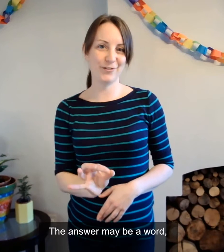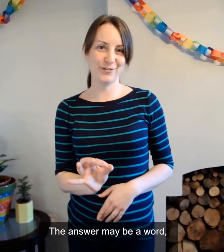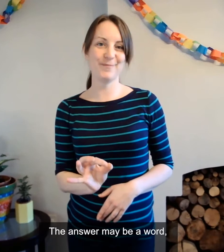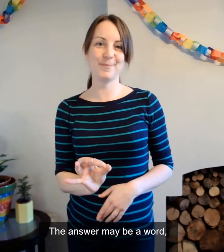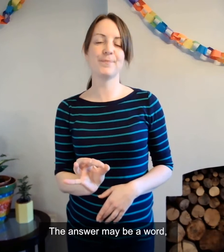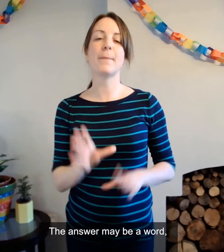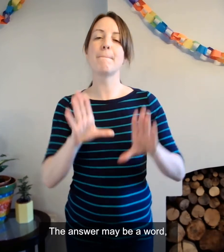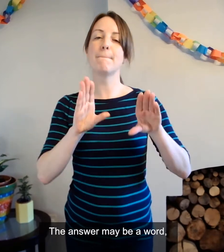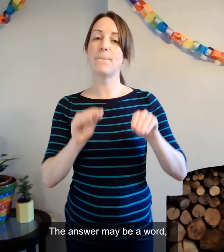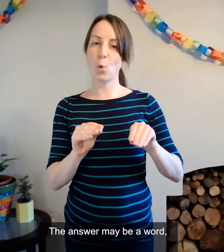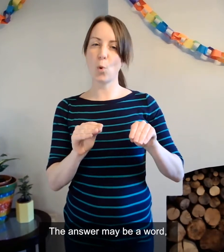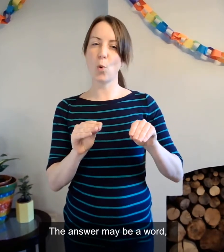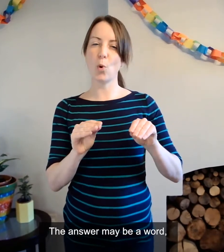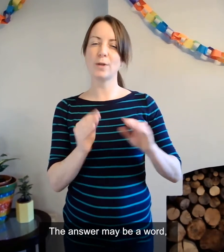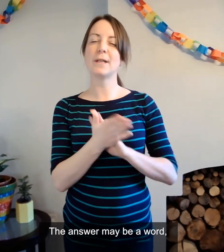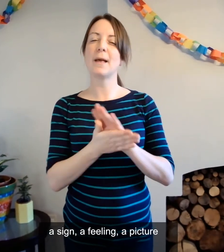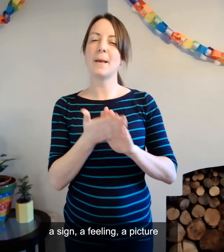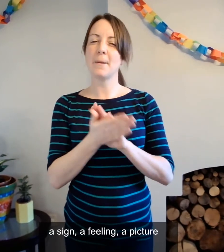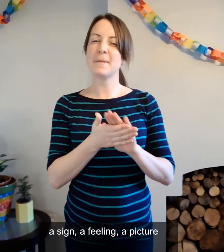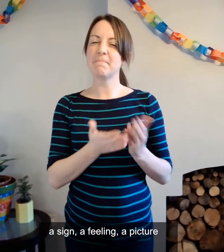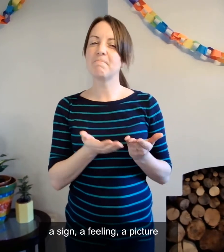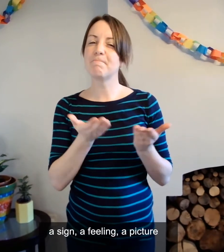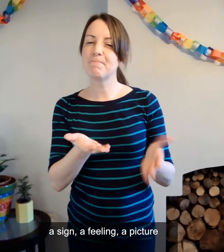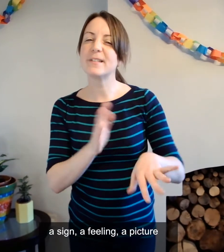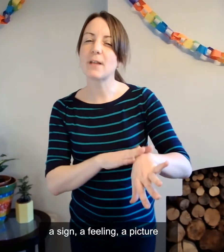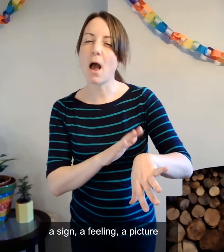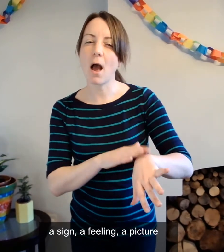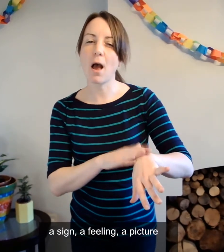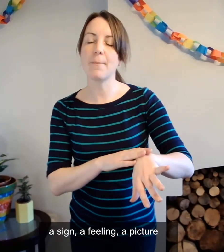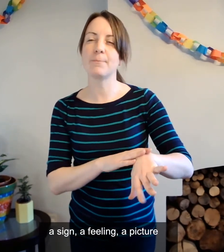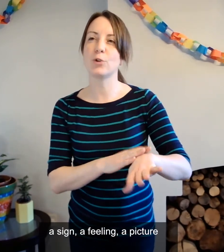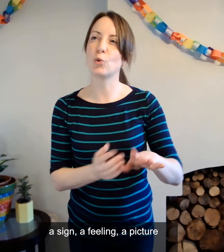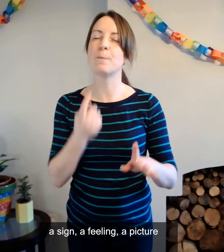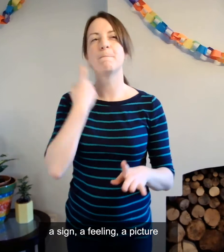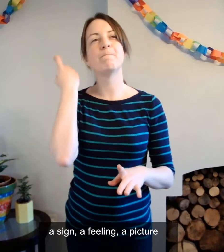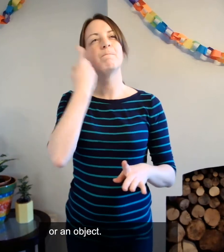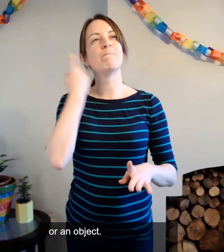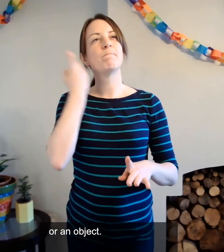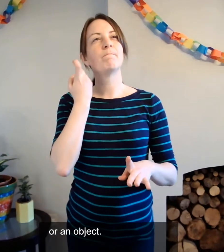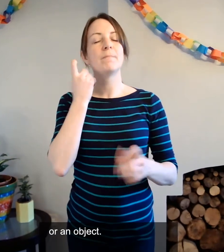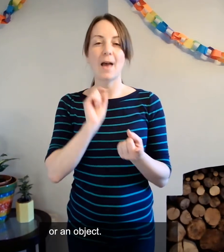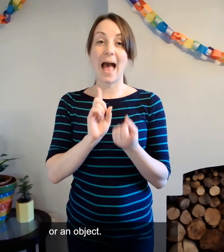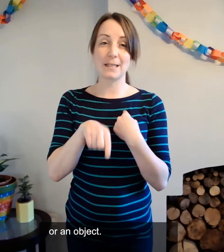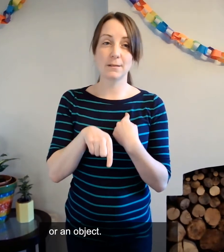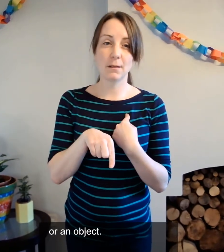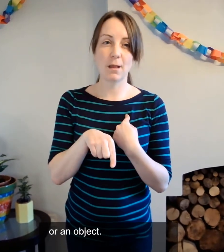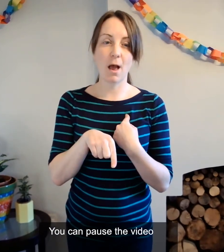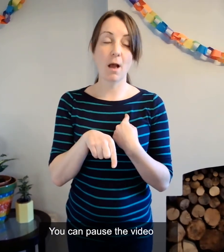The answer may be a word, a sign, a feeling, a picture, or an object. You can